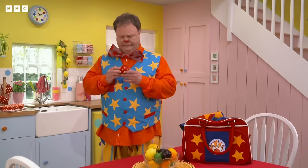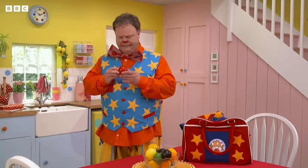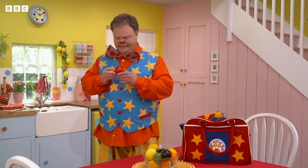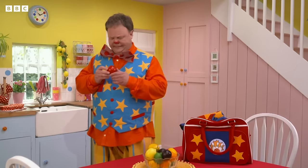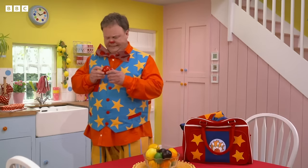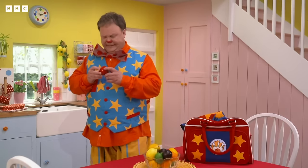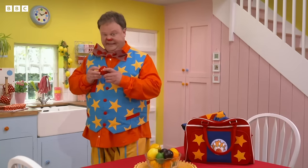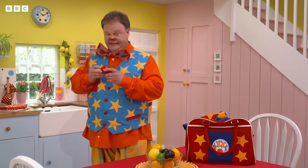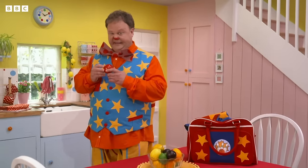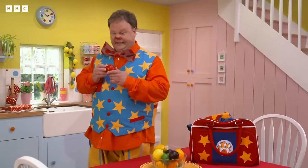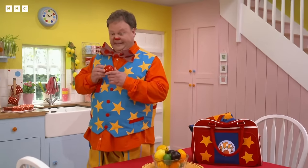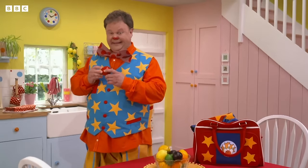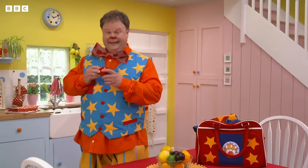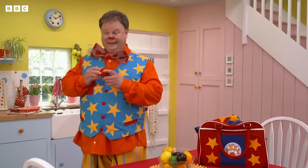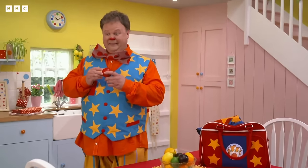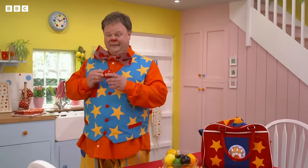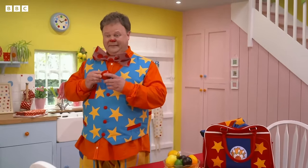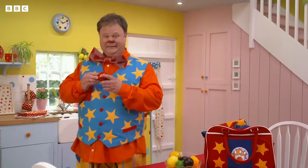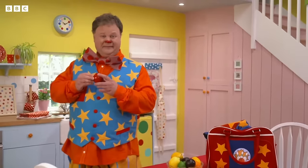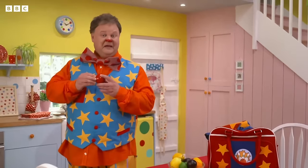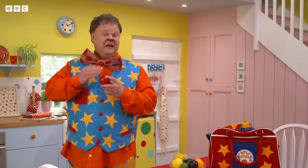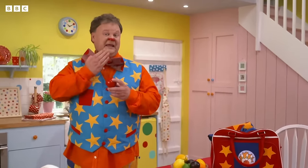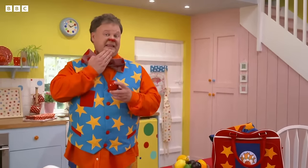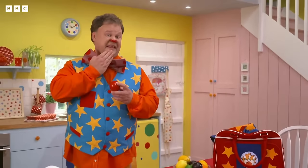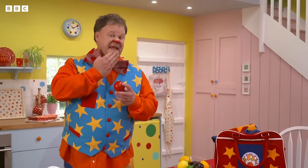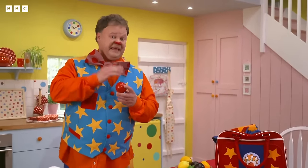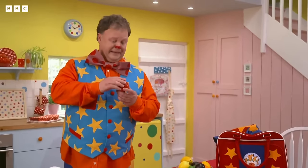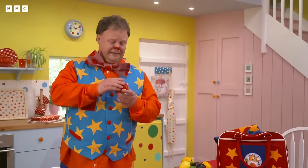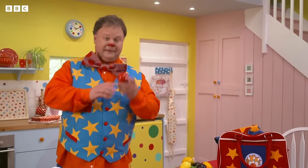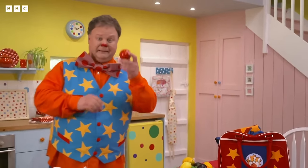luck, Mr. Tumble. Oh, thank you.